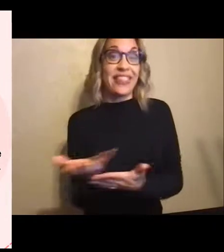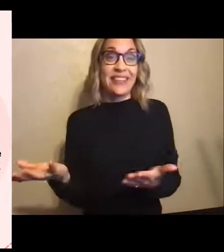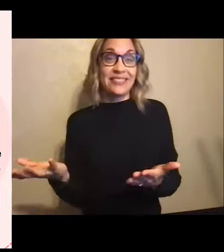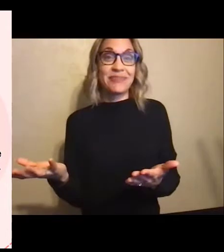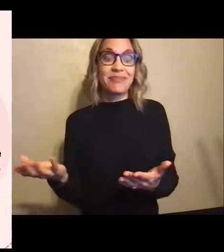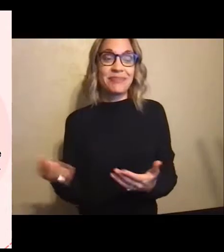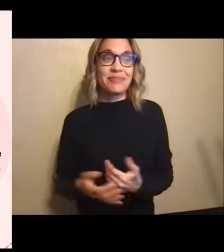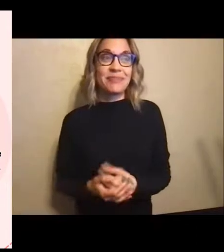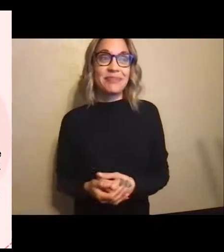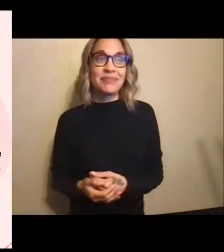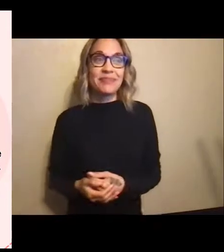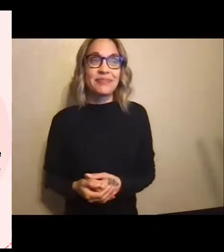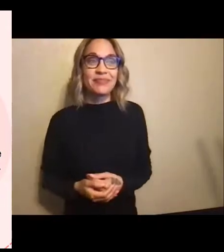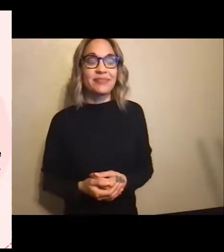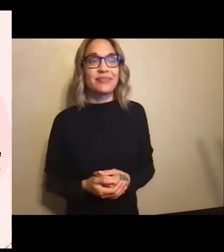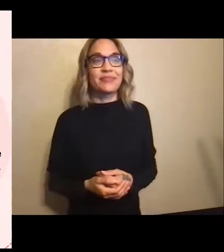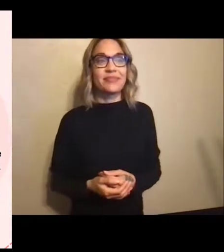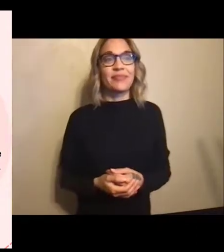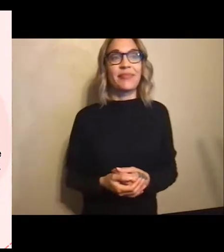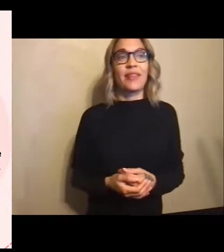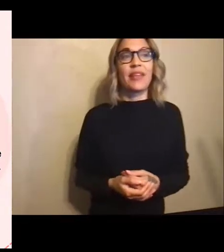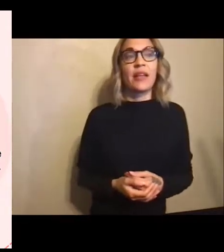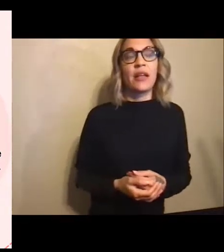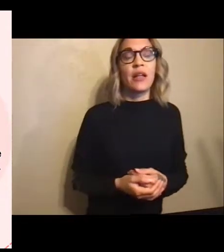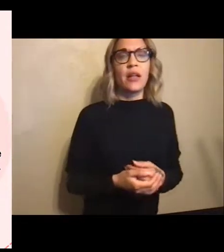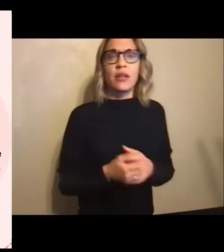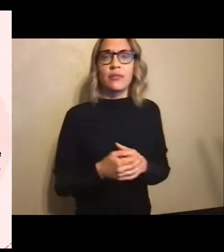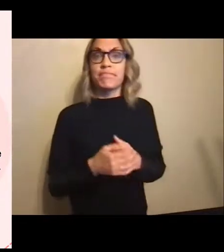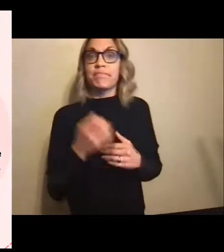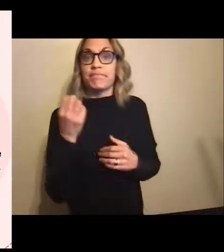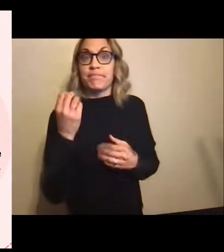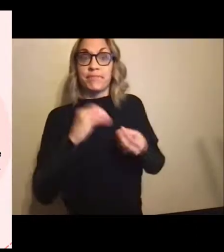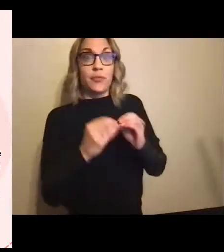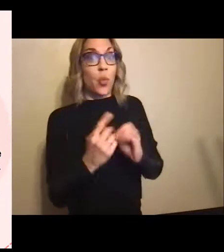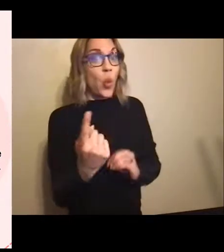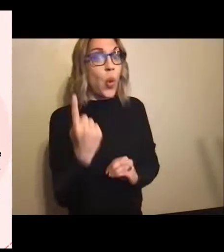all to both, and I want to give everything I can.